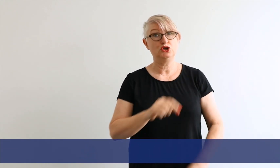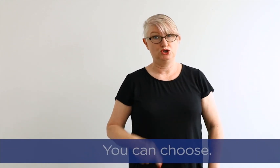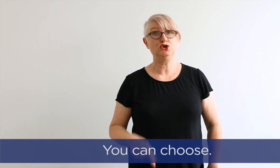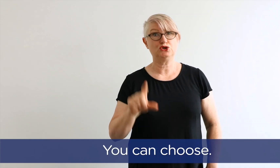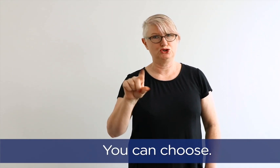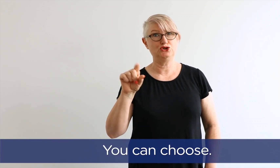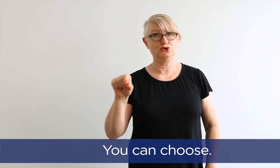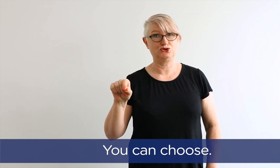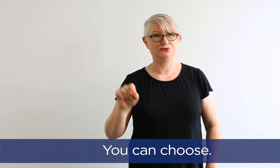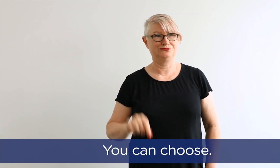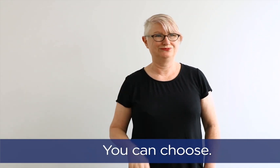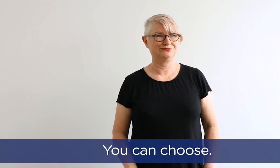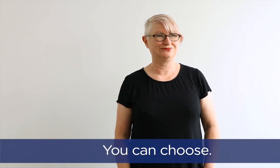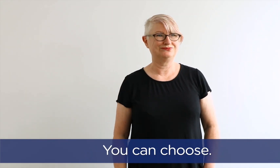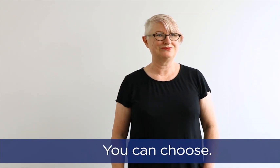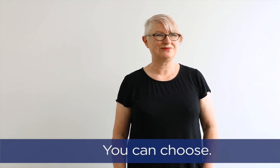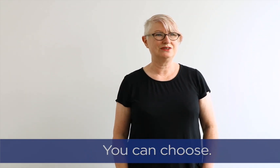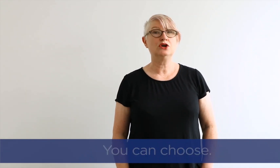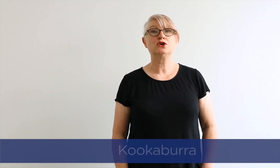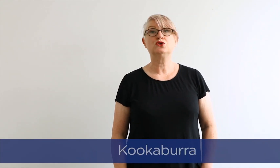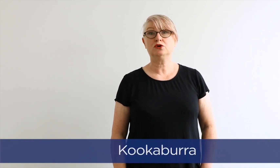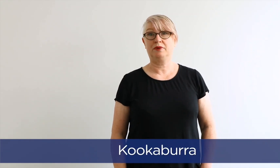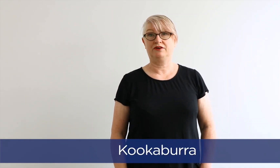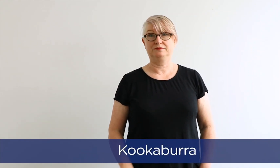You can choose. Kookaburra.